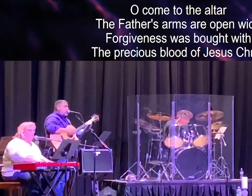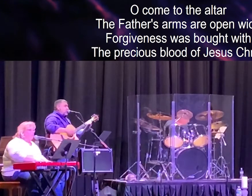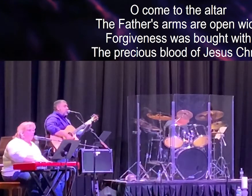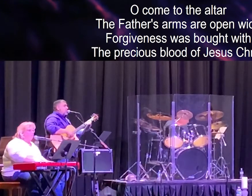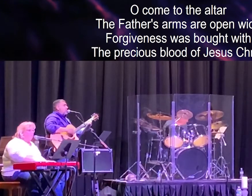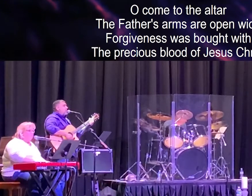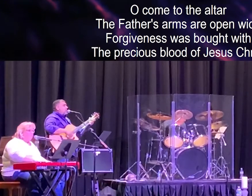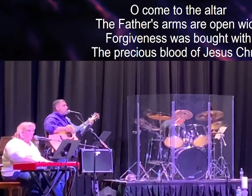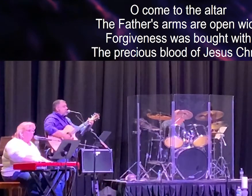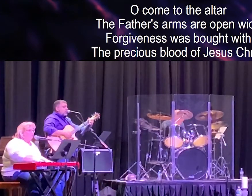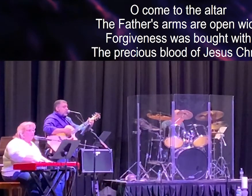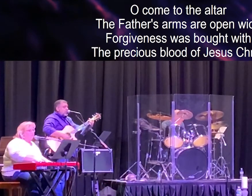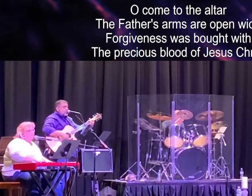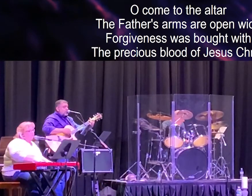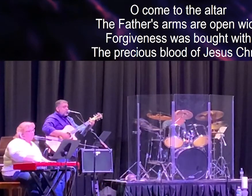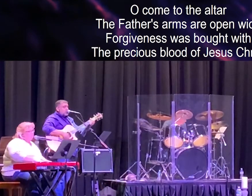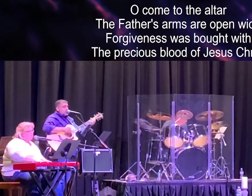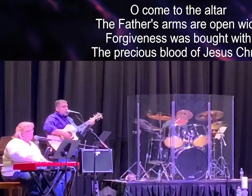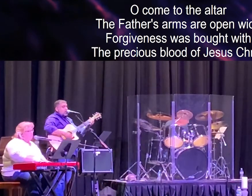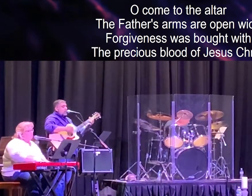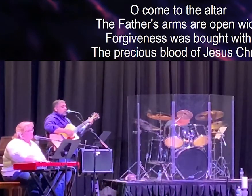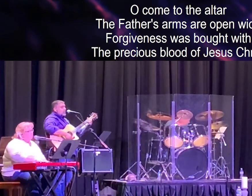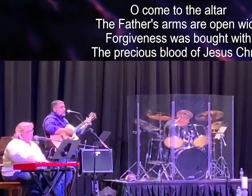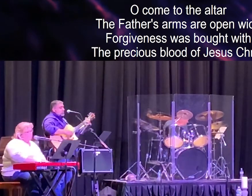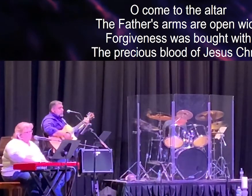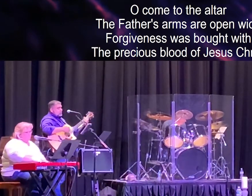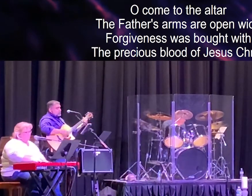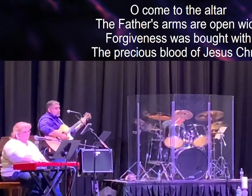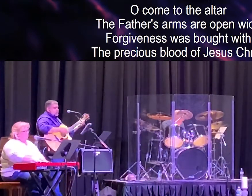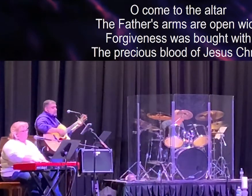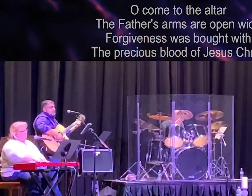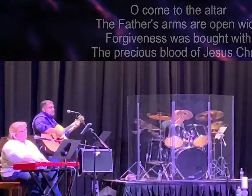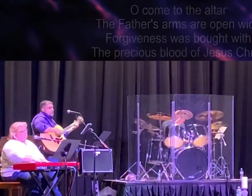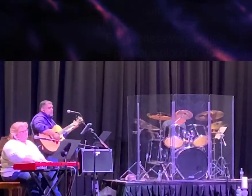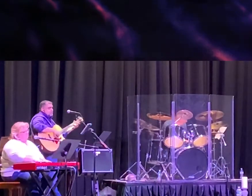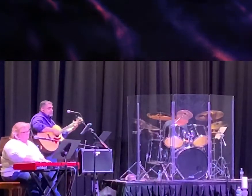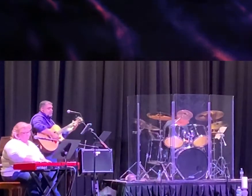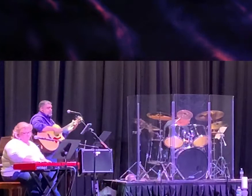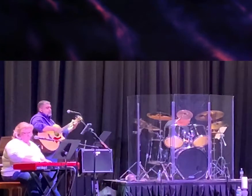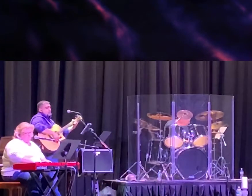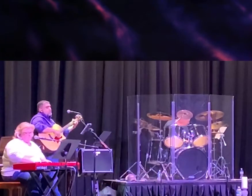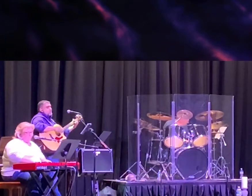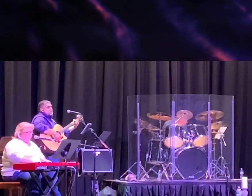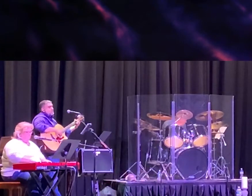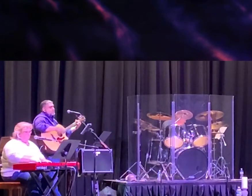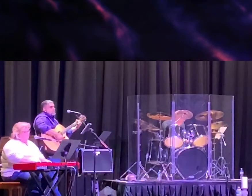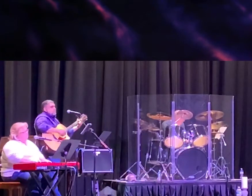Precious blood of Jesus Christ.